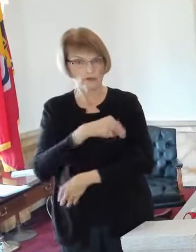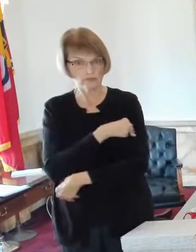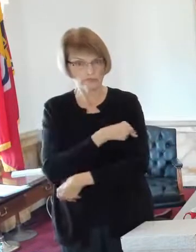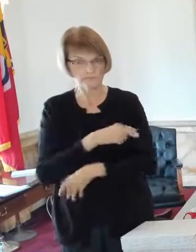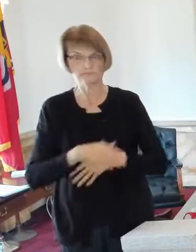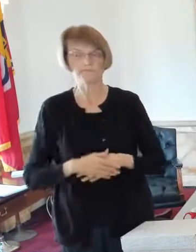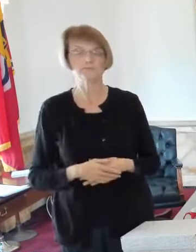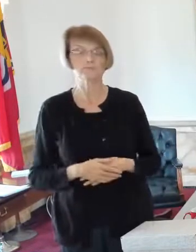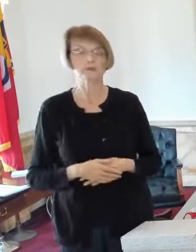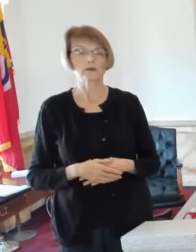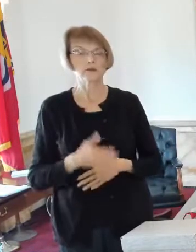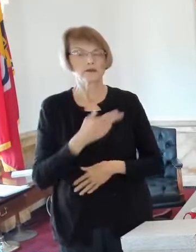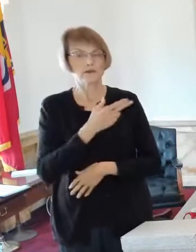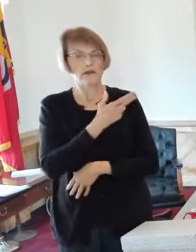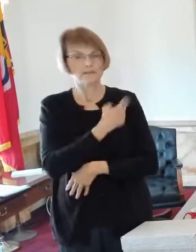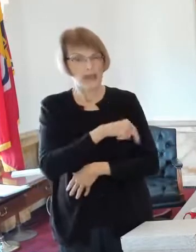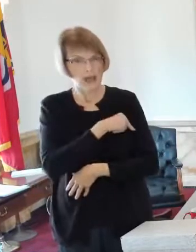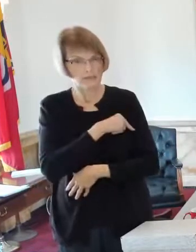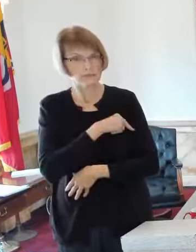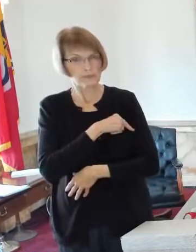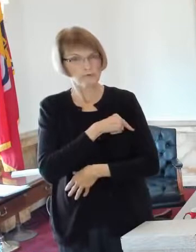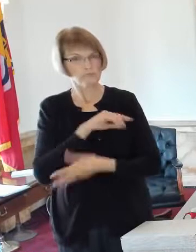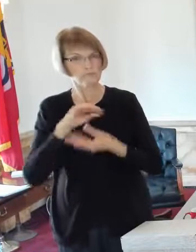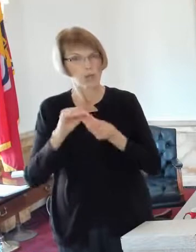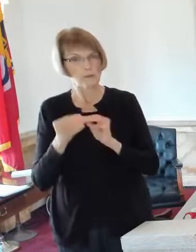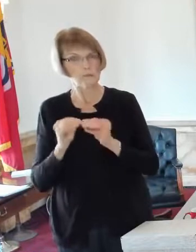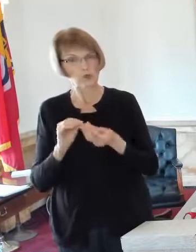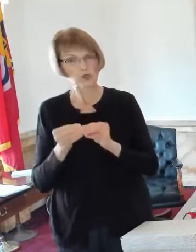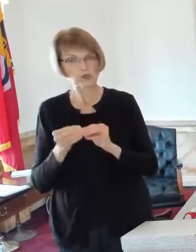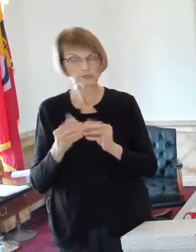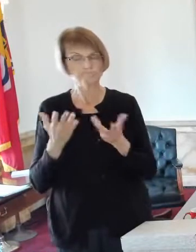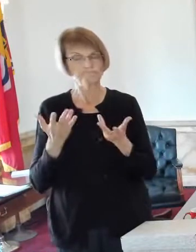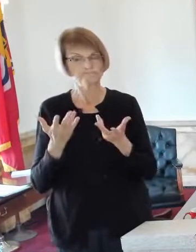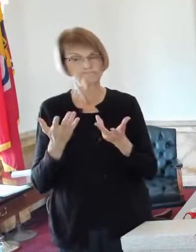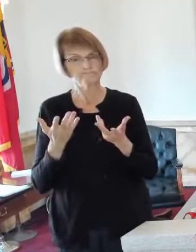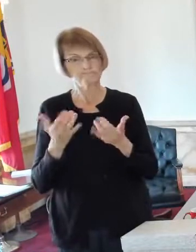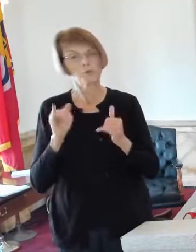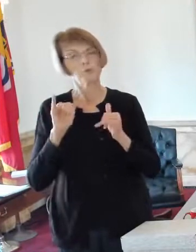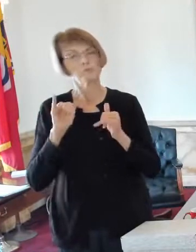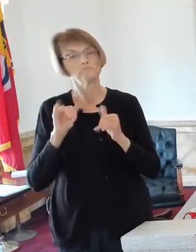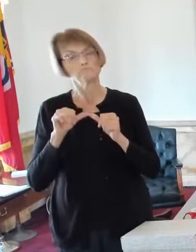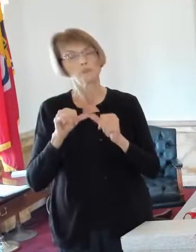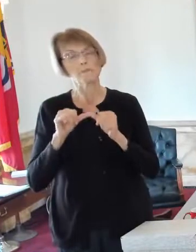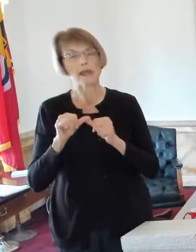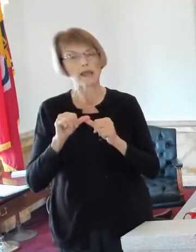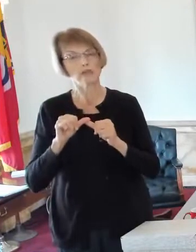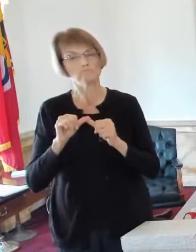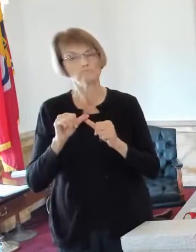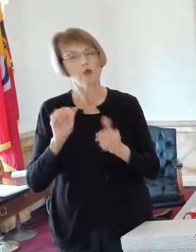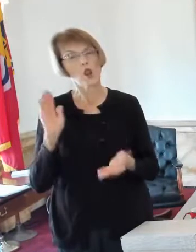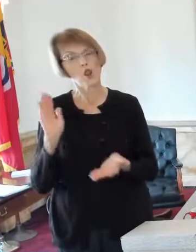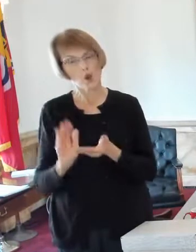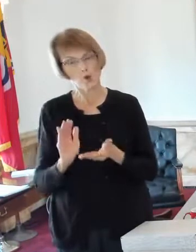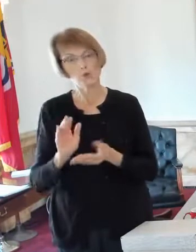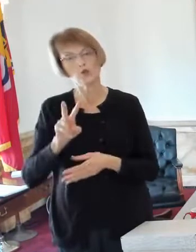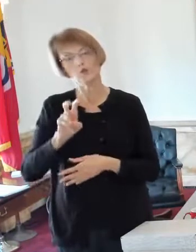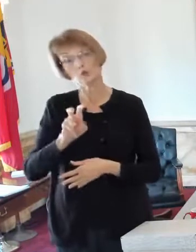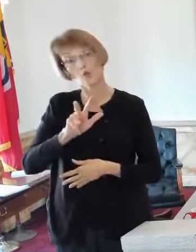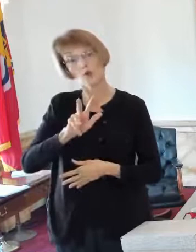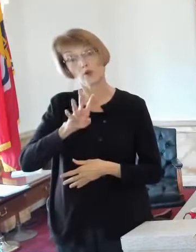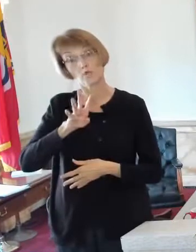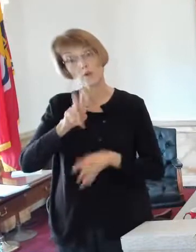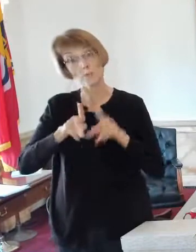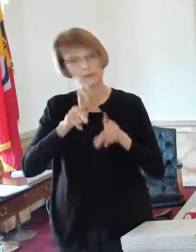So the hospitalization numbers remain low. 234 people in the hospital is